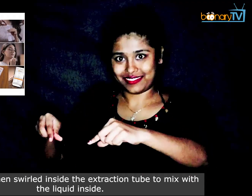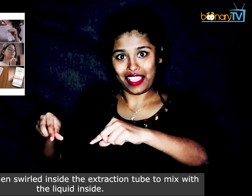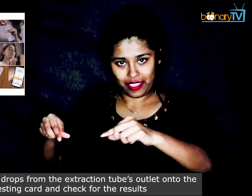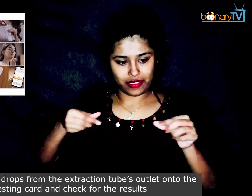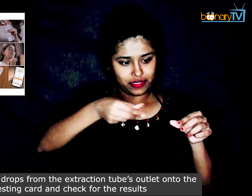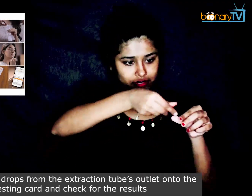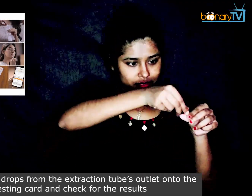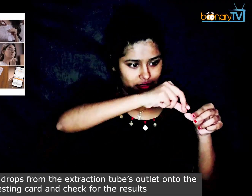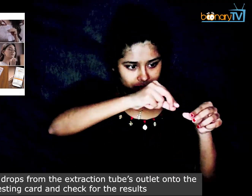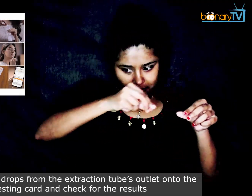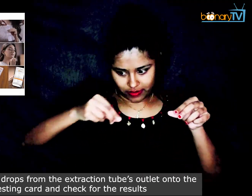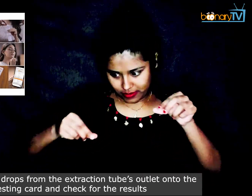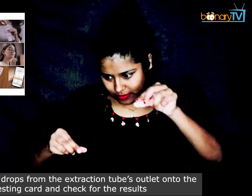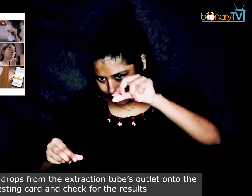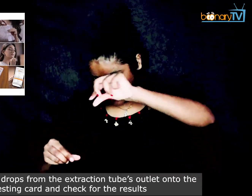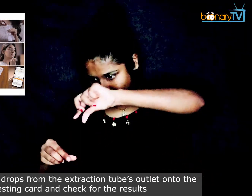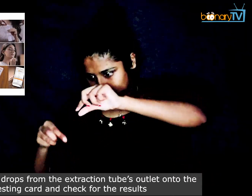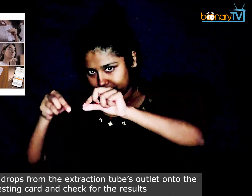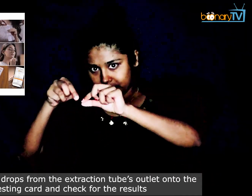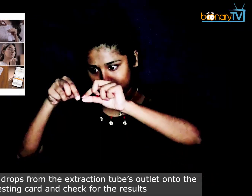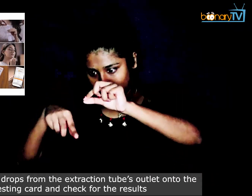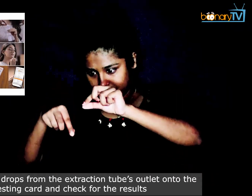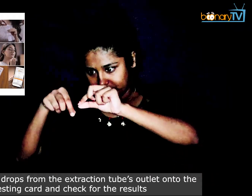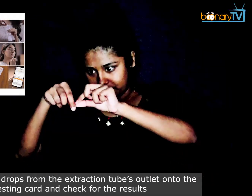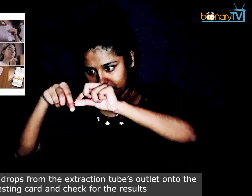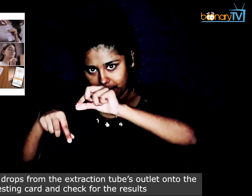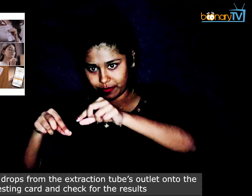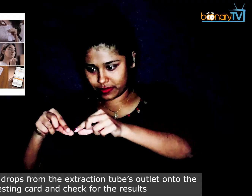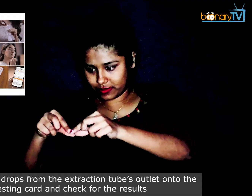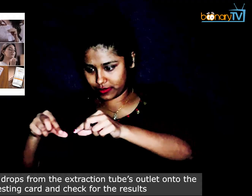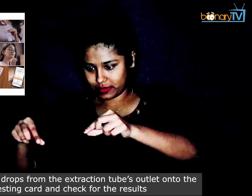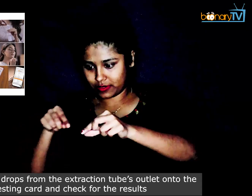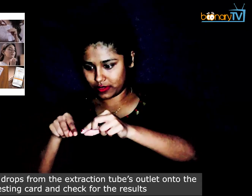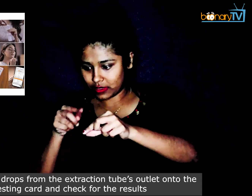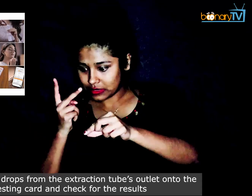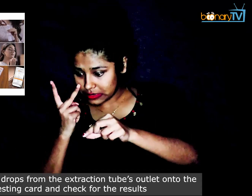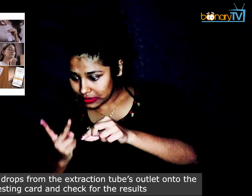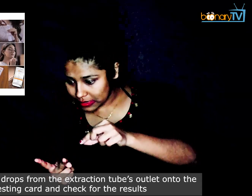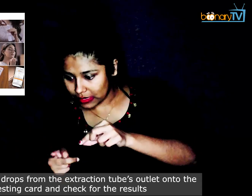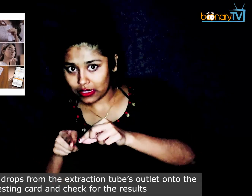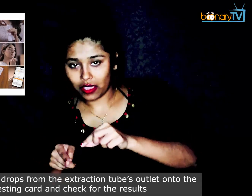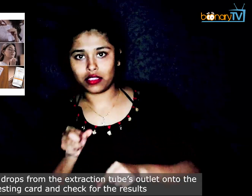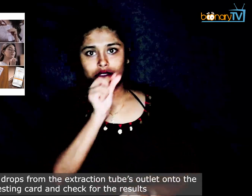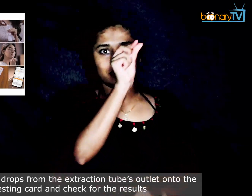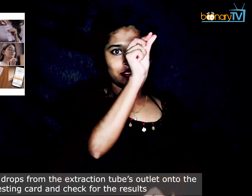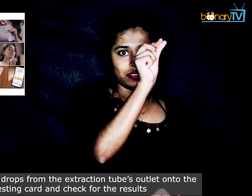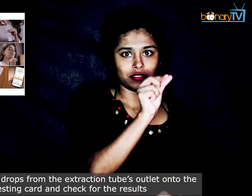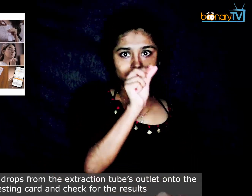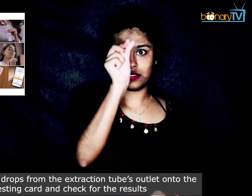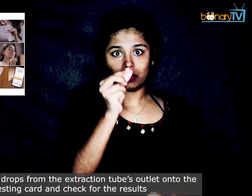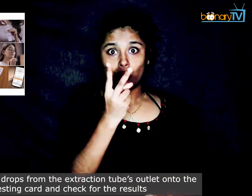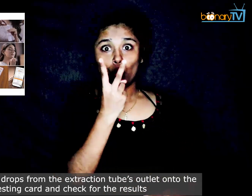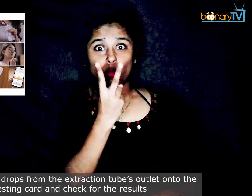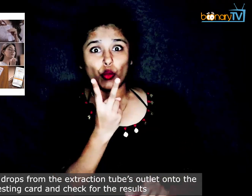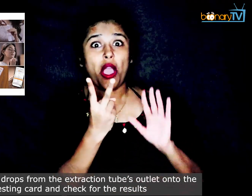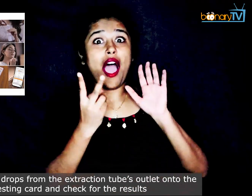Then, put two drops from the extraction tube's outlet onto the testing card and check for the results.